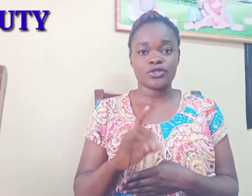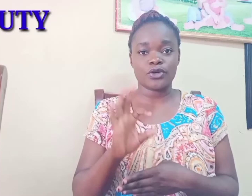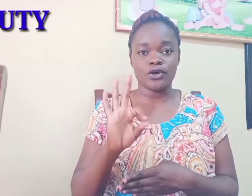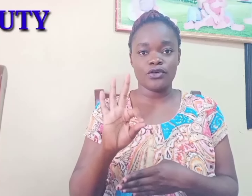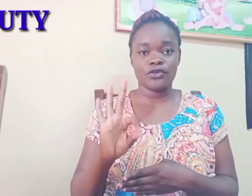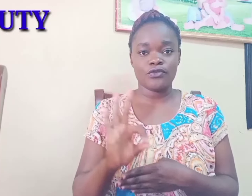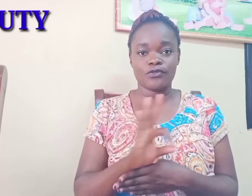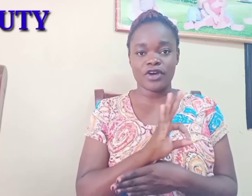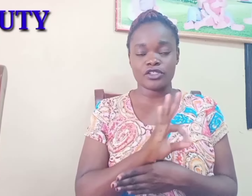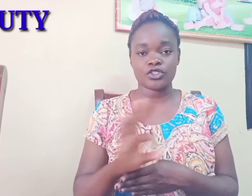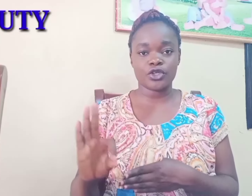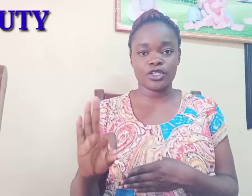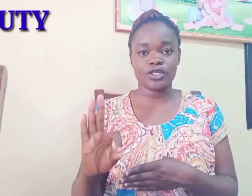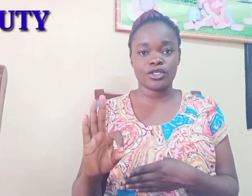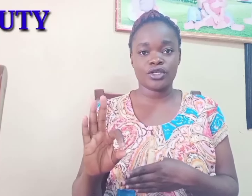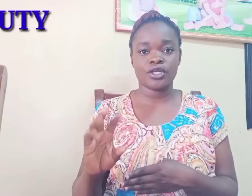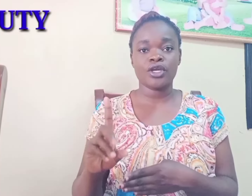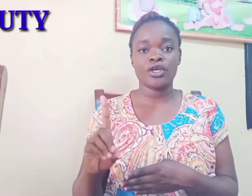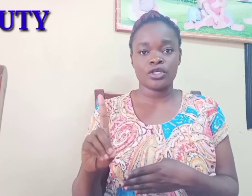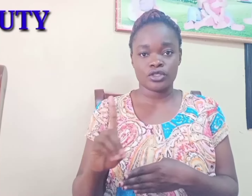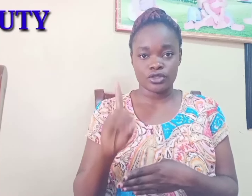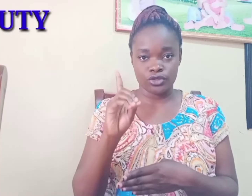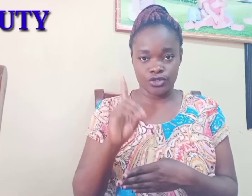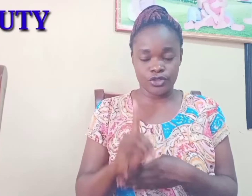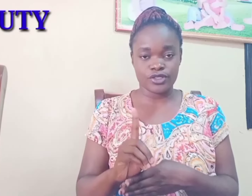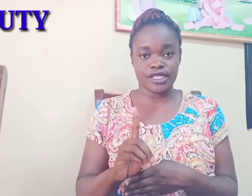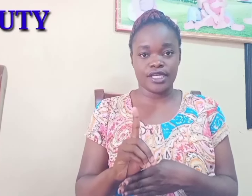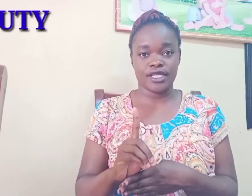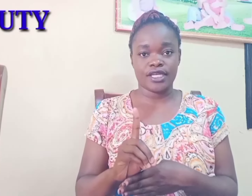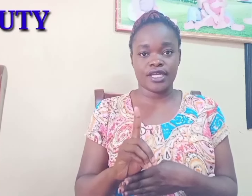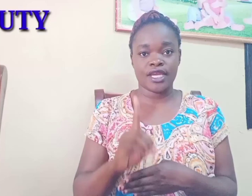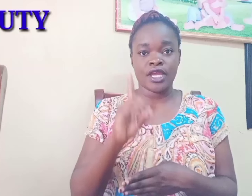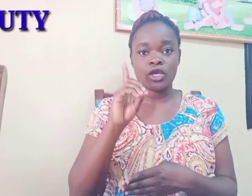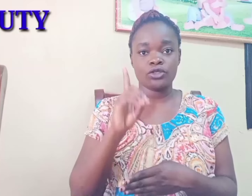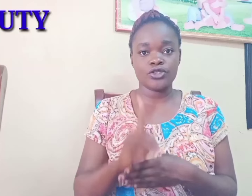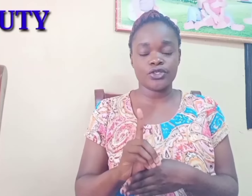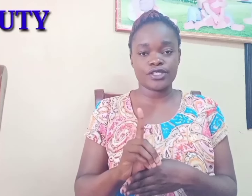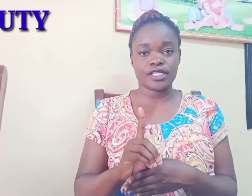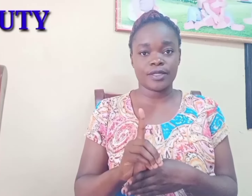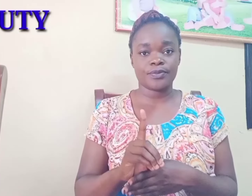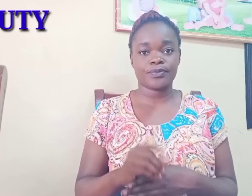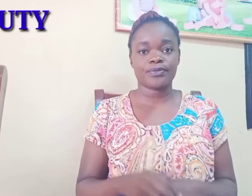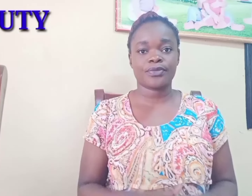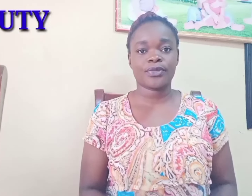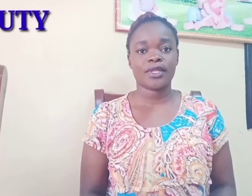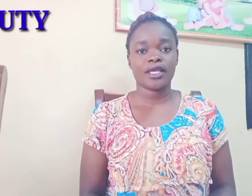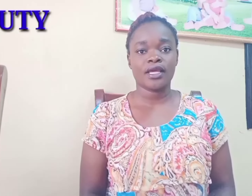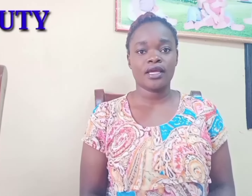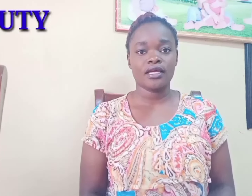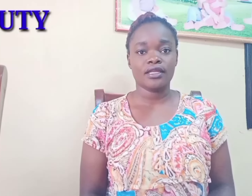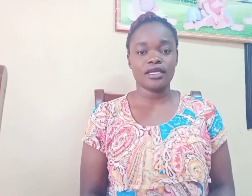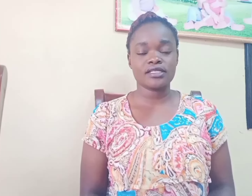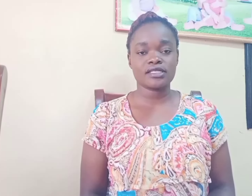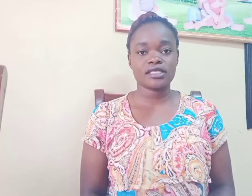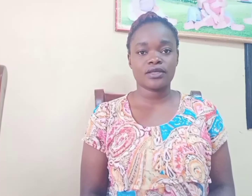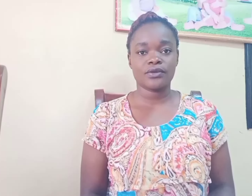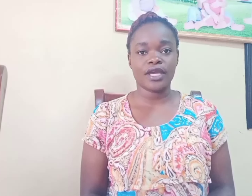So function, duty, duty. Next we